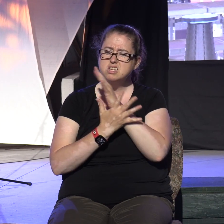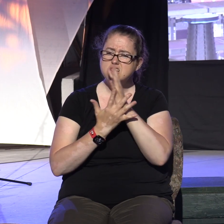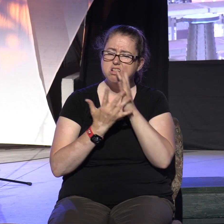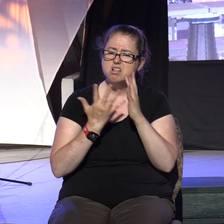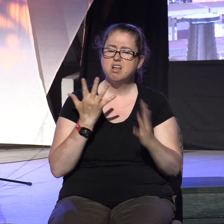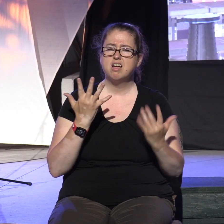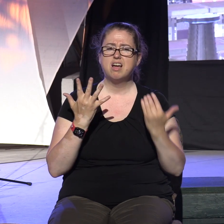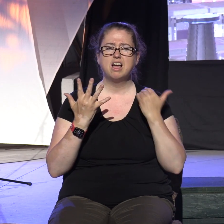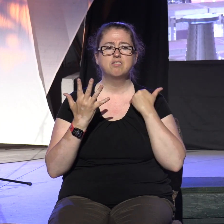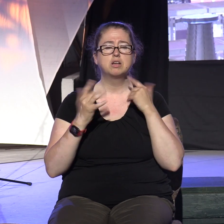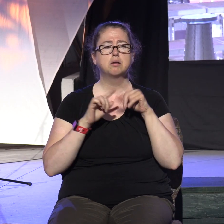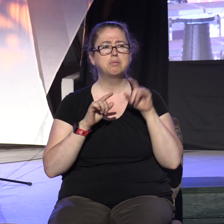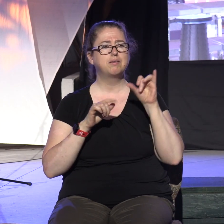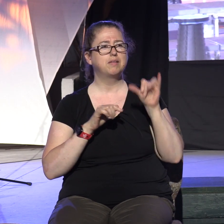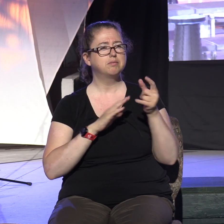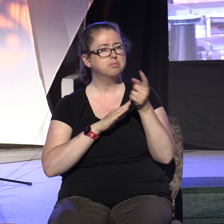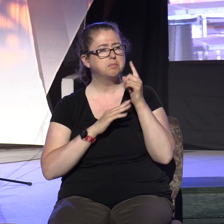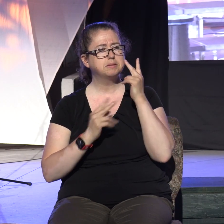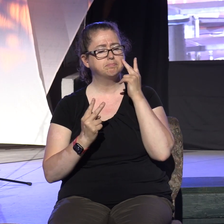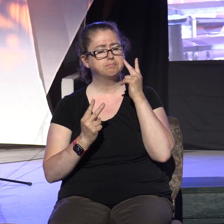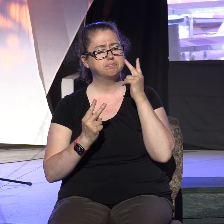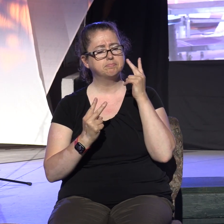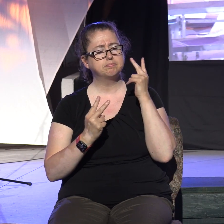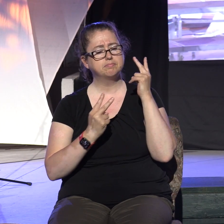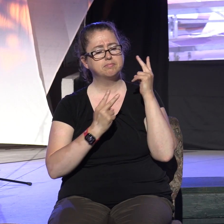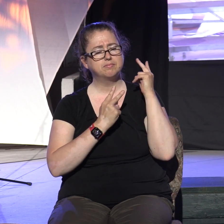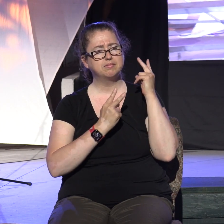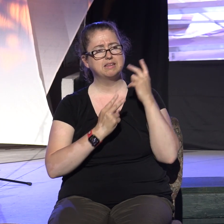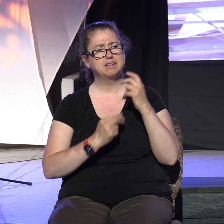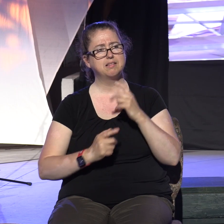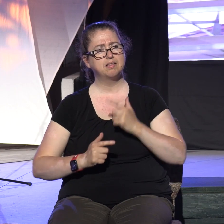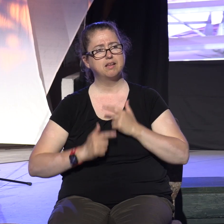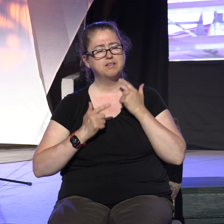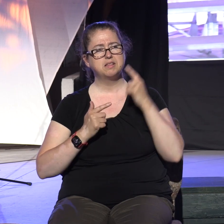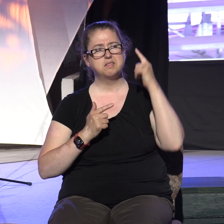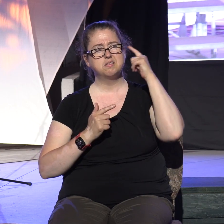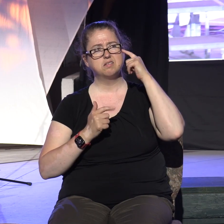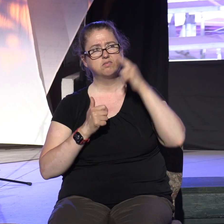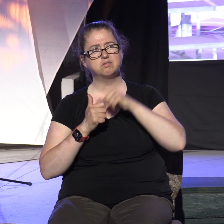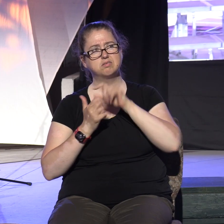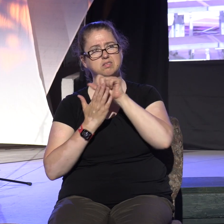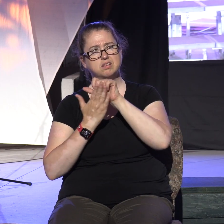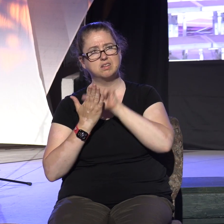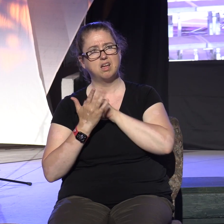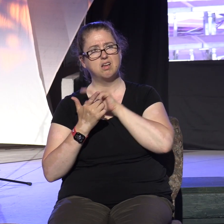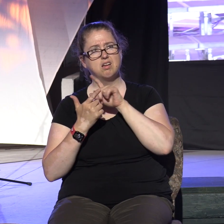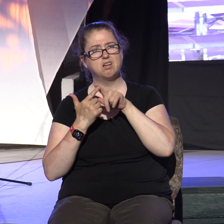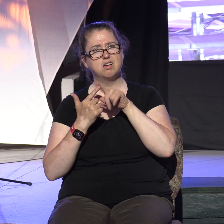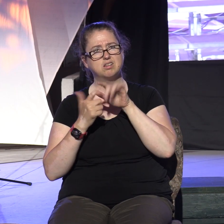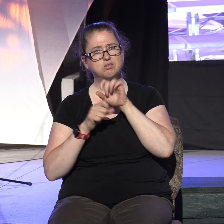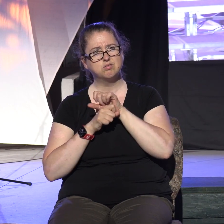how easy he has it in life, he screams, it's meaningless.